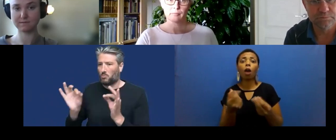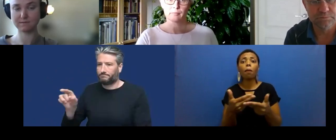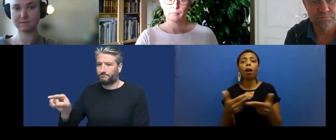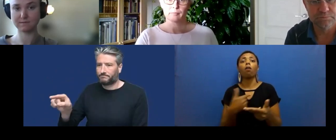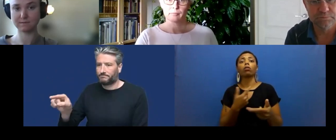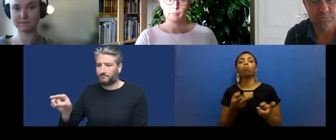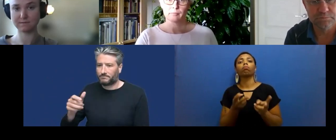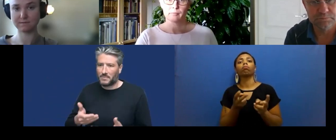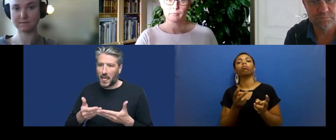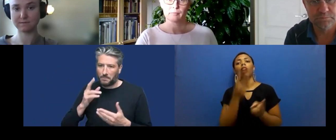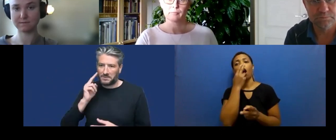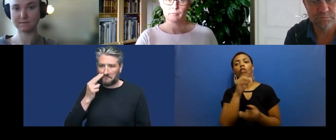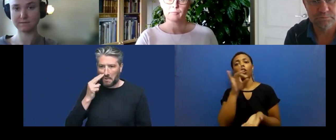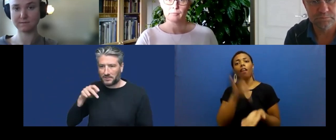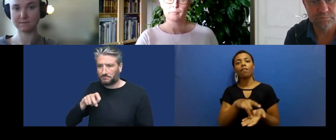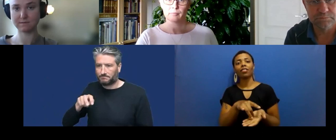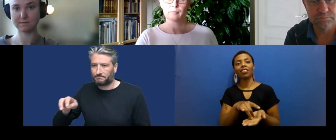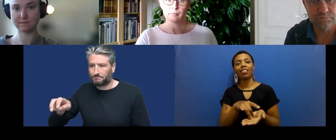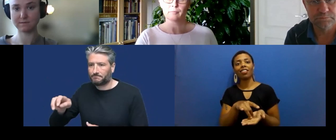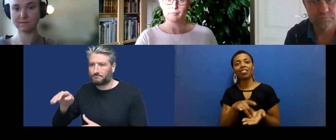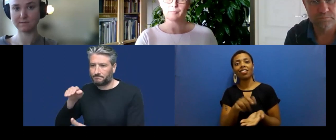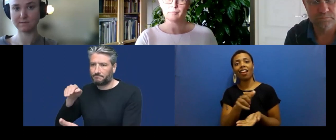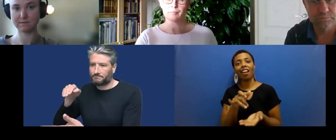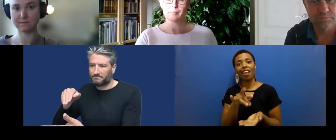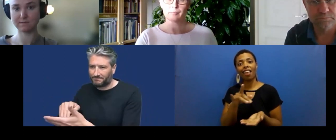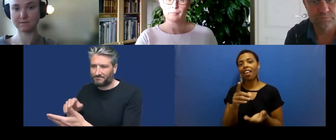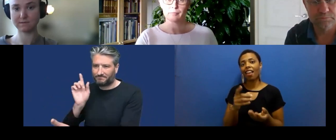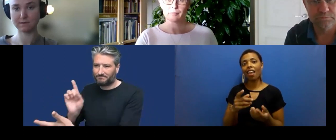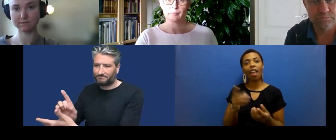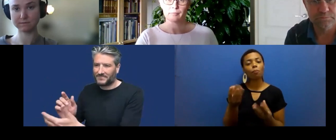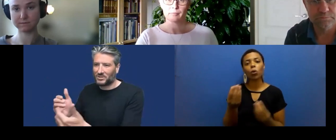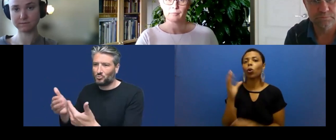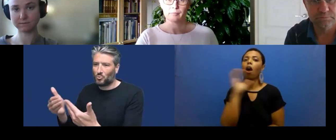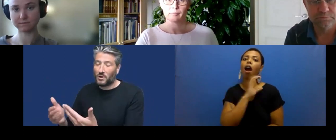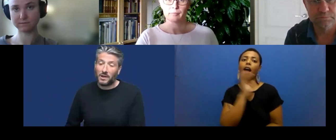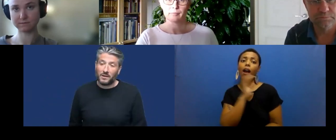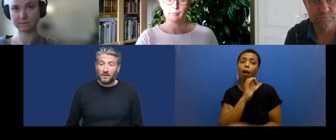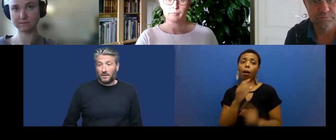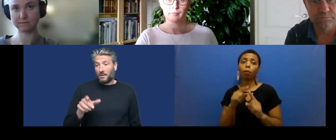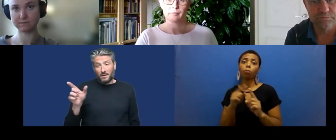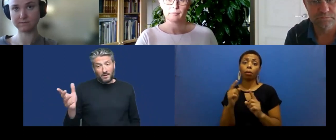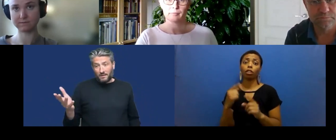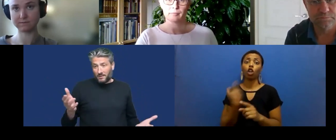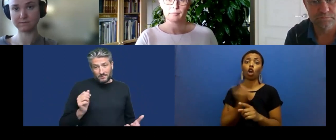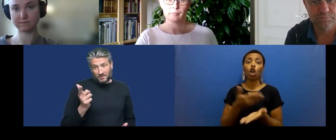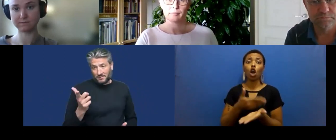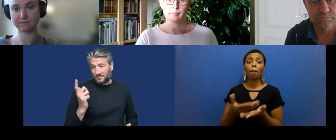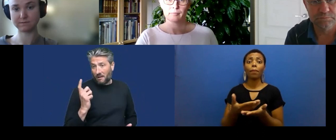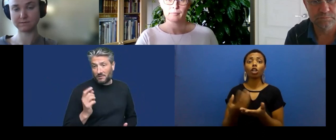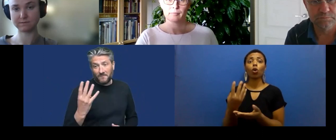see. But you're right; it's extremely slow. We started 4 years ago, and when we started, I said to my